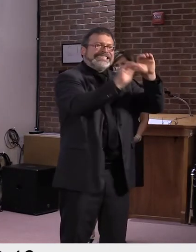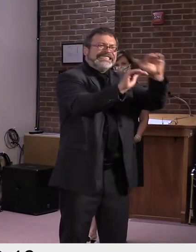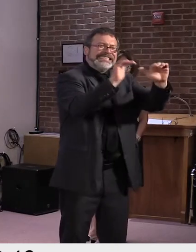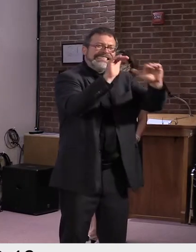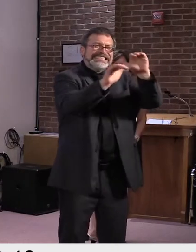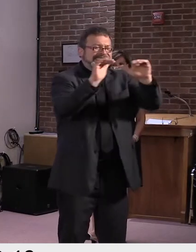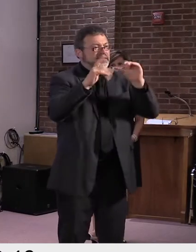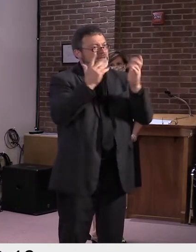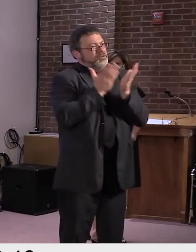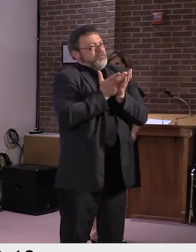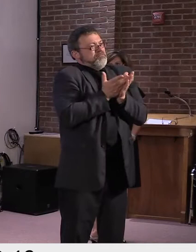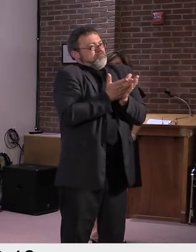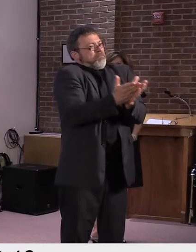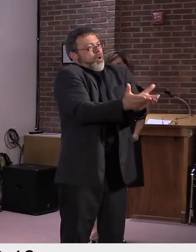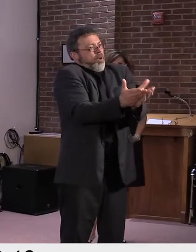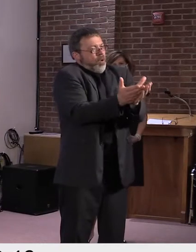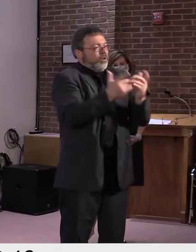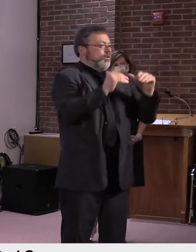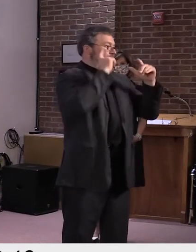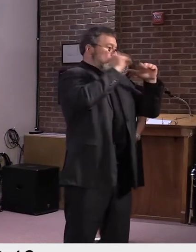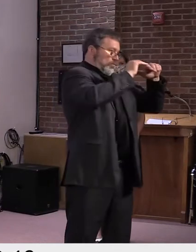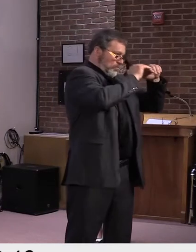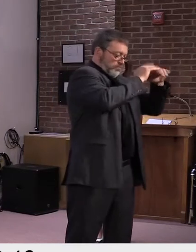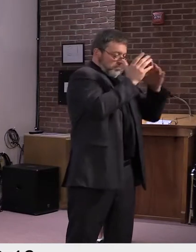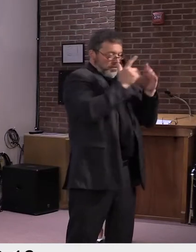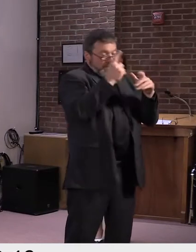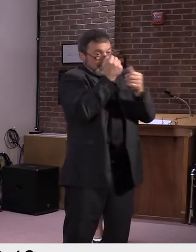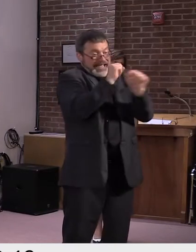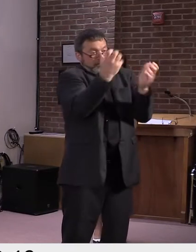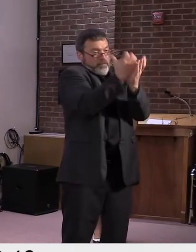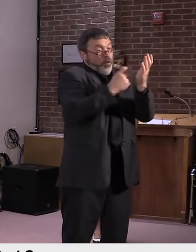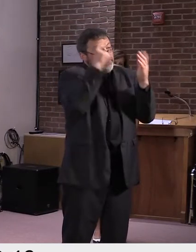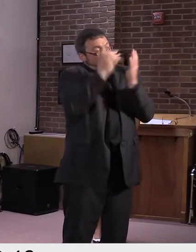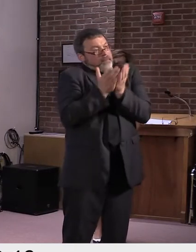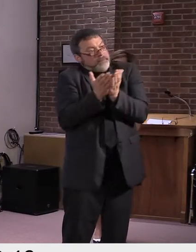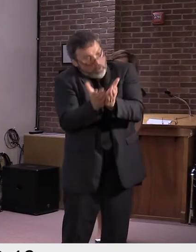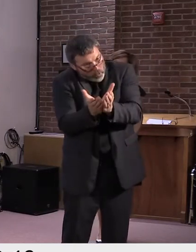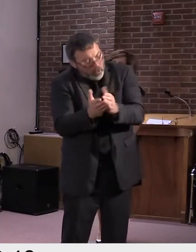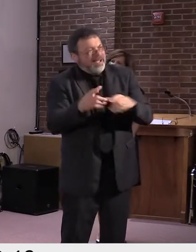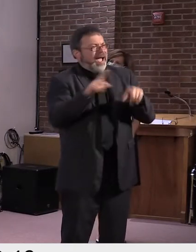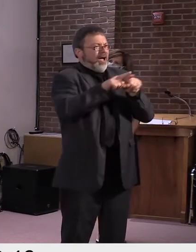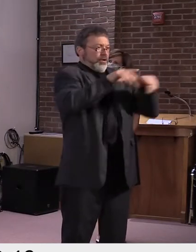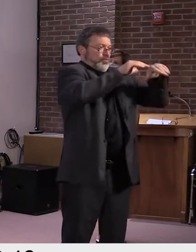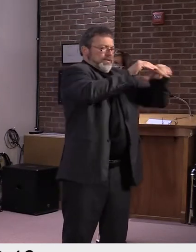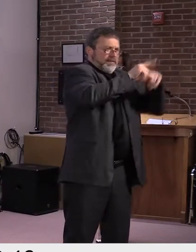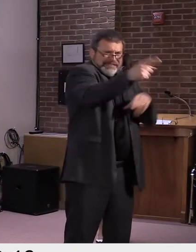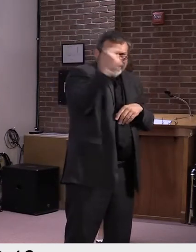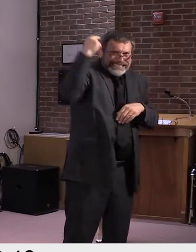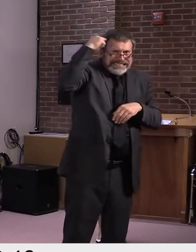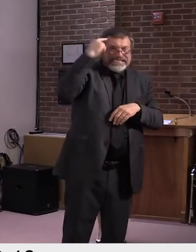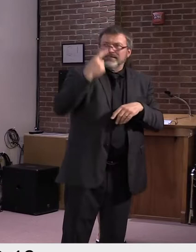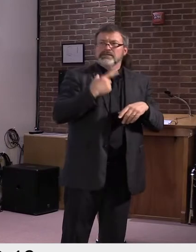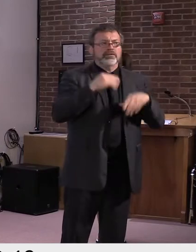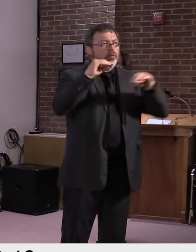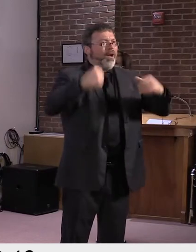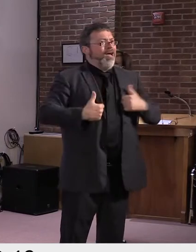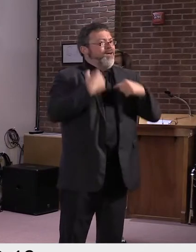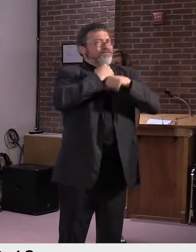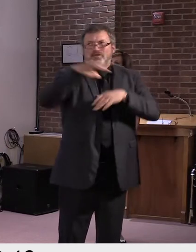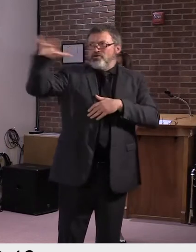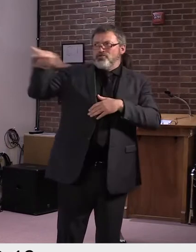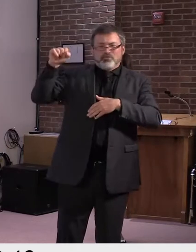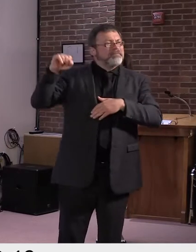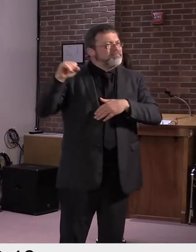So 5 points to keep in mind. Knowledge is first, know your ability. Know the water temperature, know the weather.